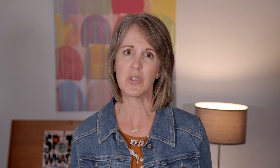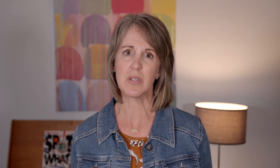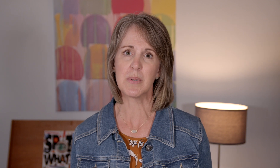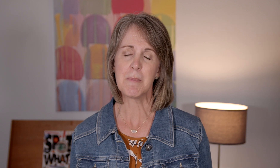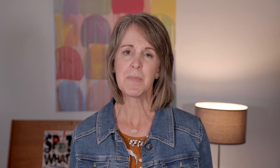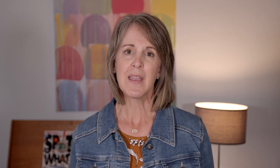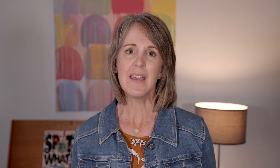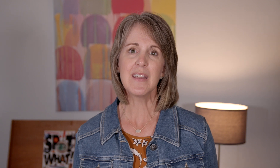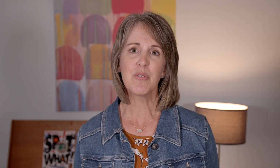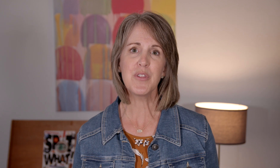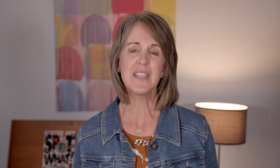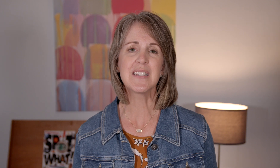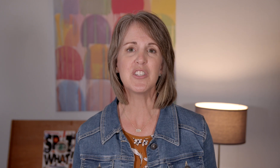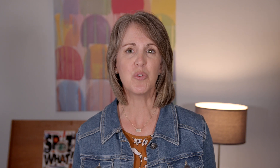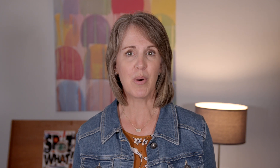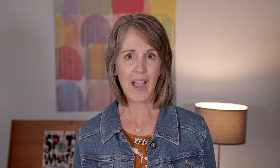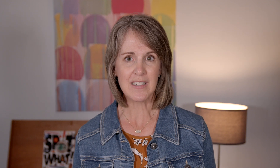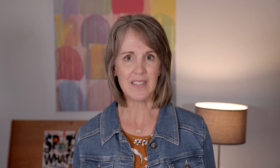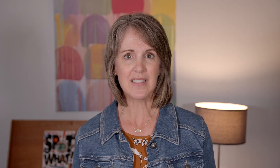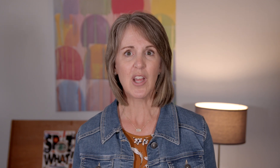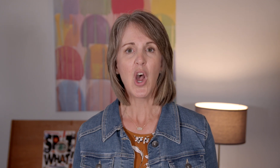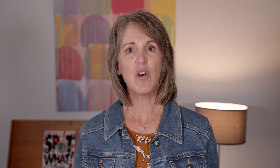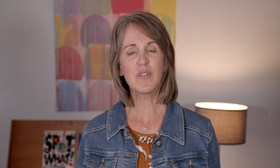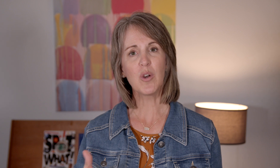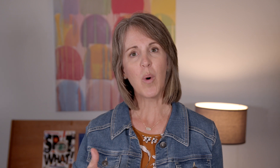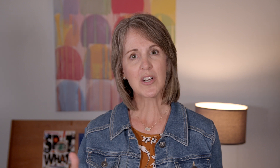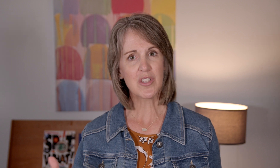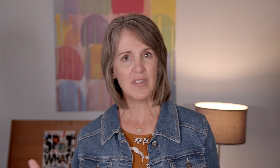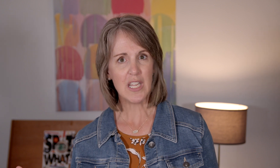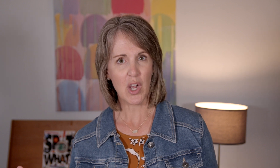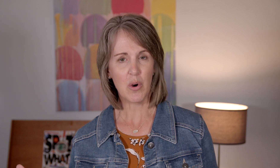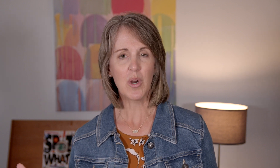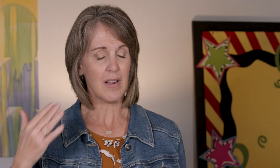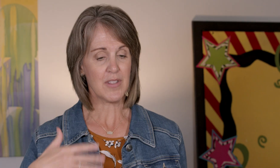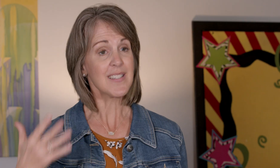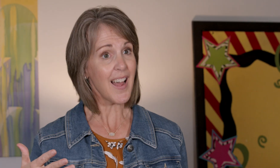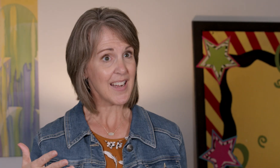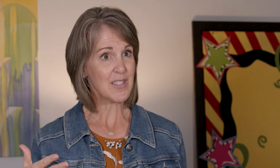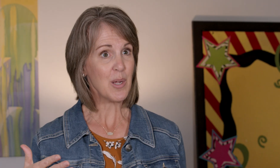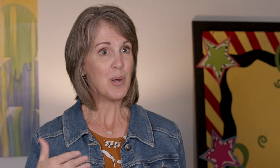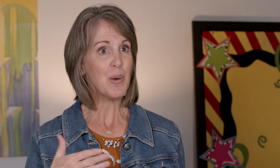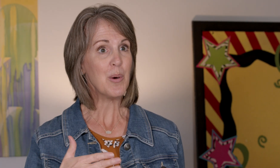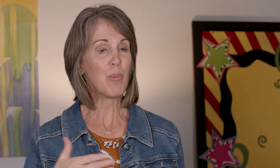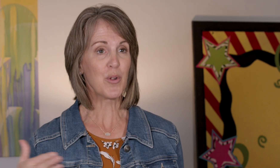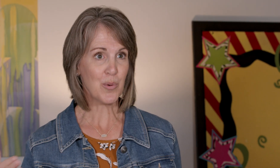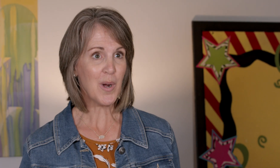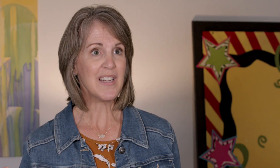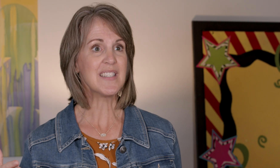worship. And the other thing is, as you practice, hopefully you'll watch the video of the signs more than once,